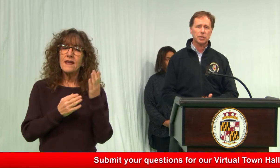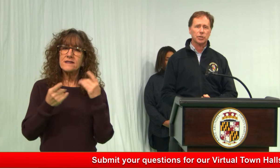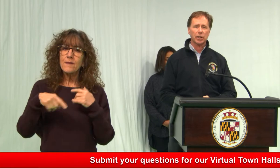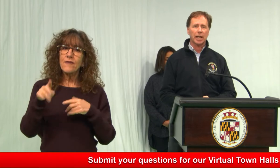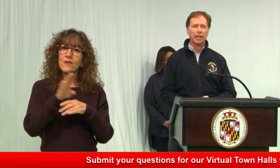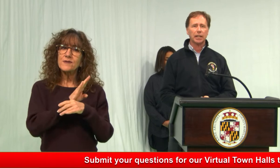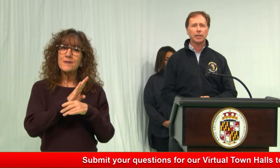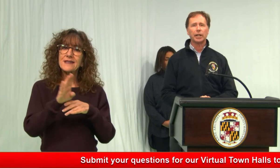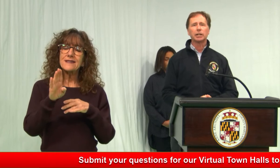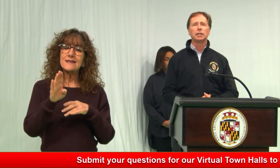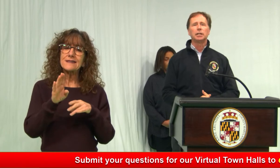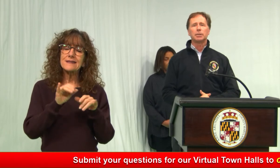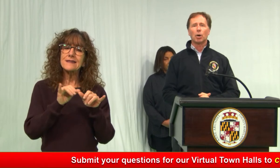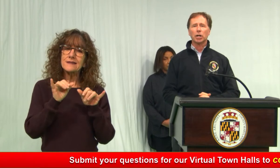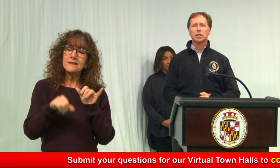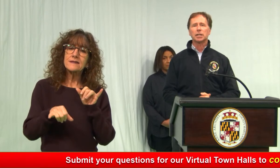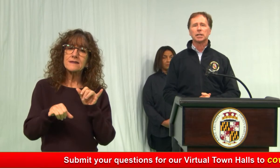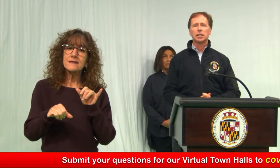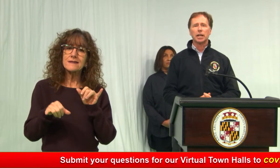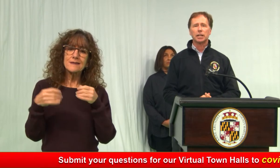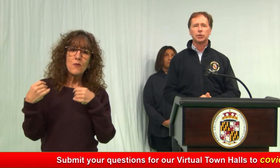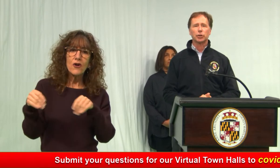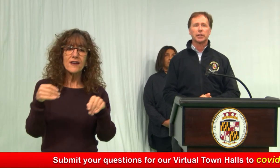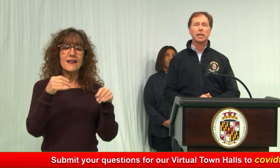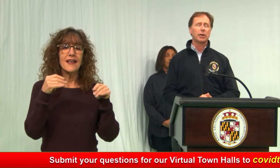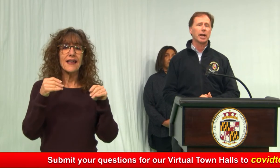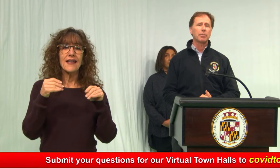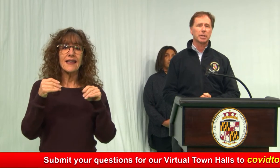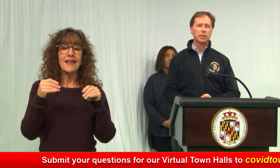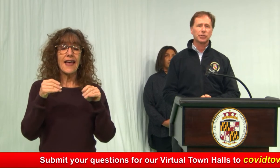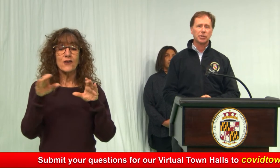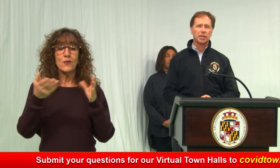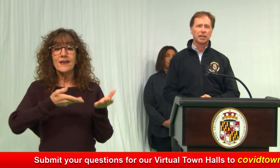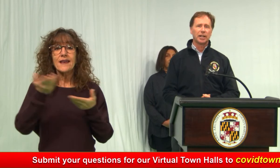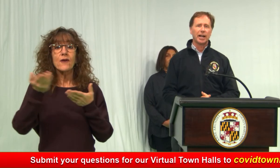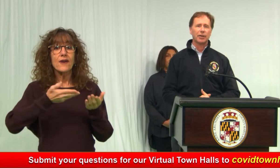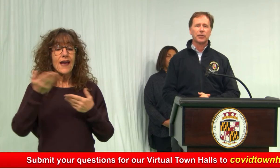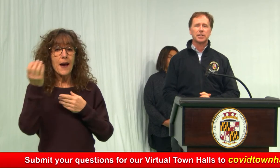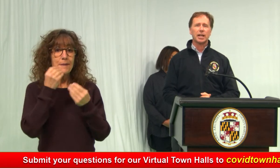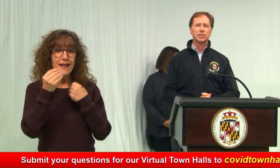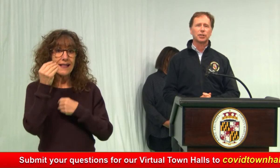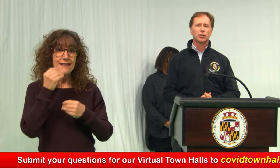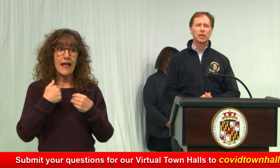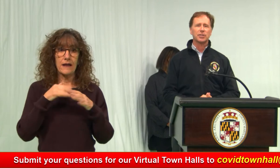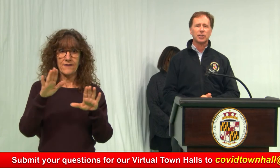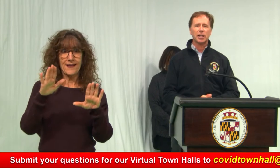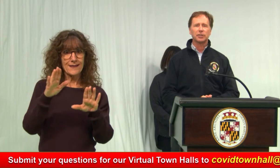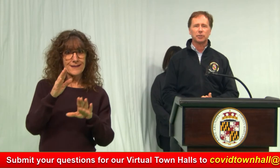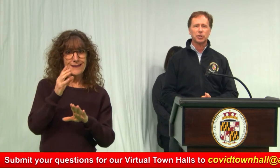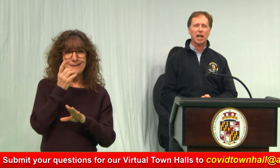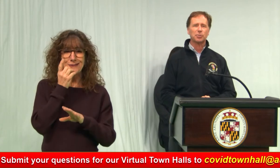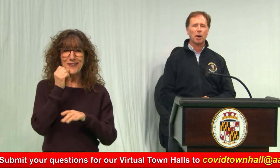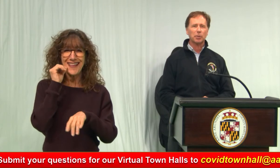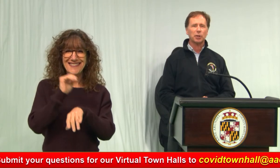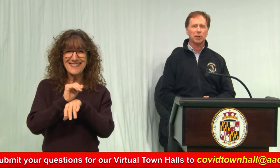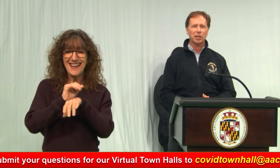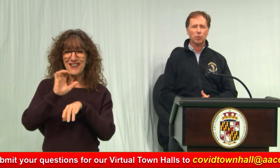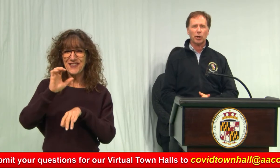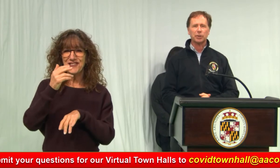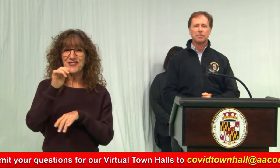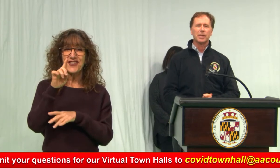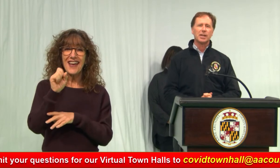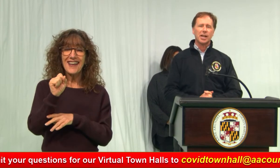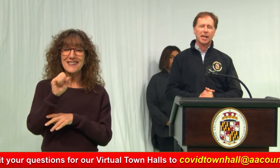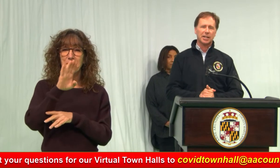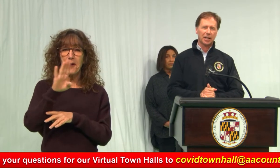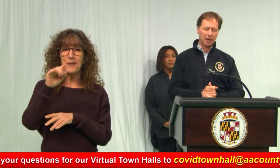those businesses are hanging in there, marketing and serving carryout meals. I had a fantastic dinner last night from Chad's Barbecue in